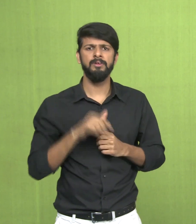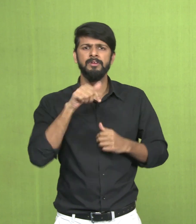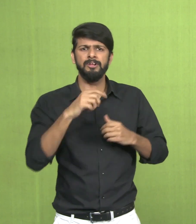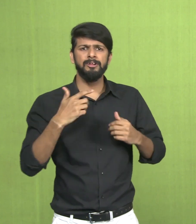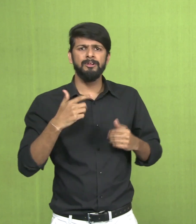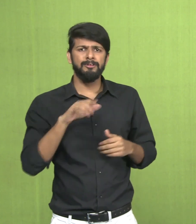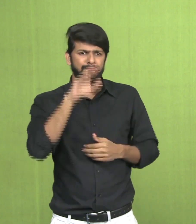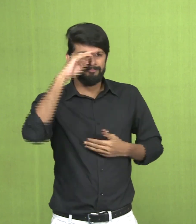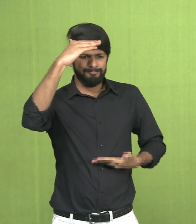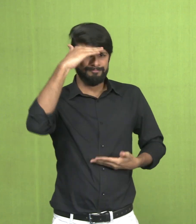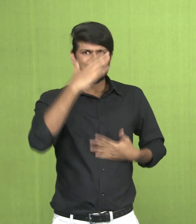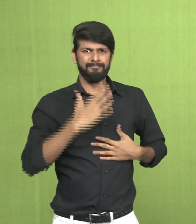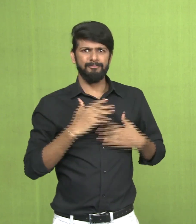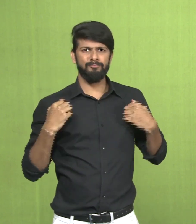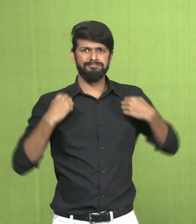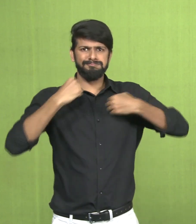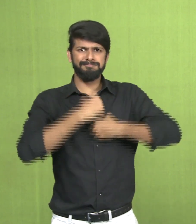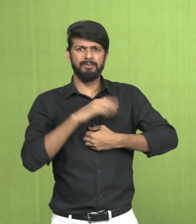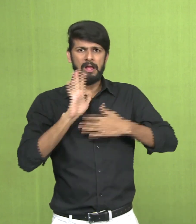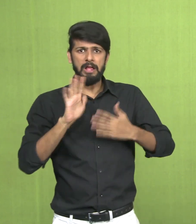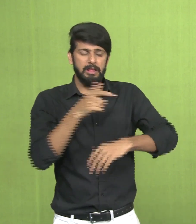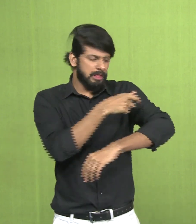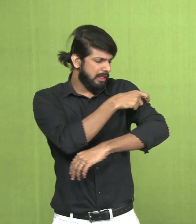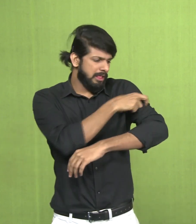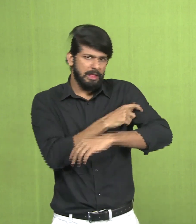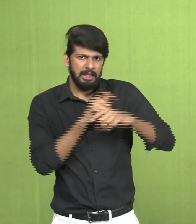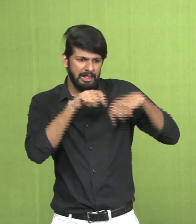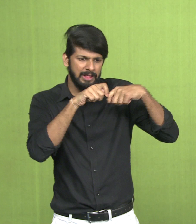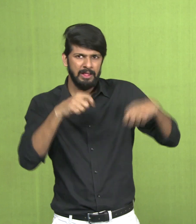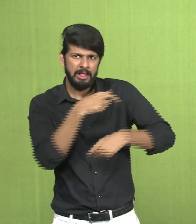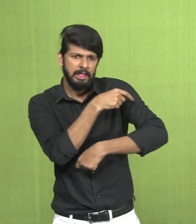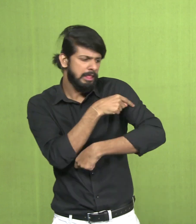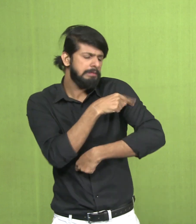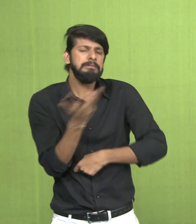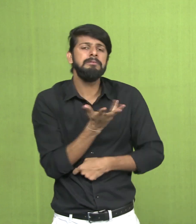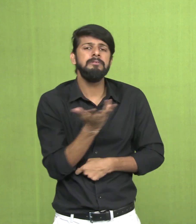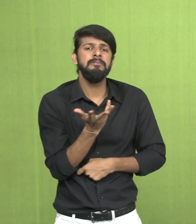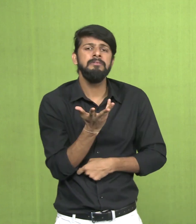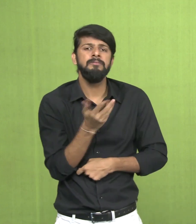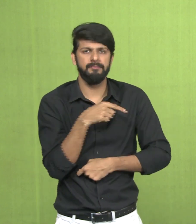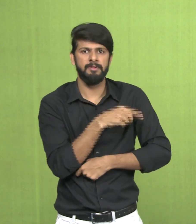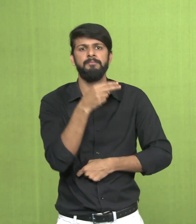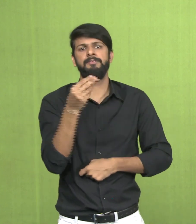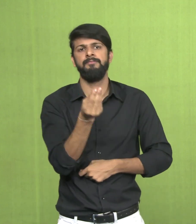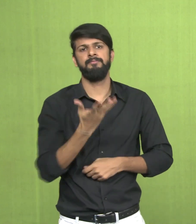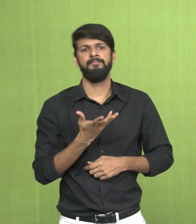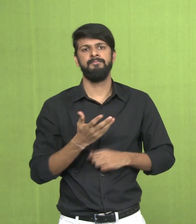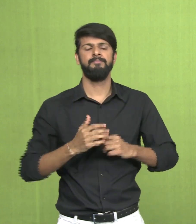Question number 5, what is the priest wearing on his arm?